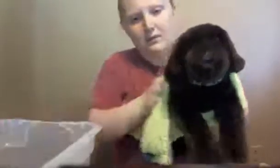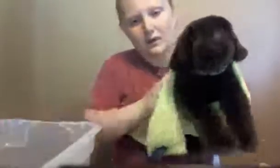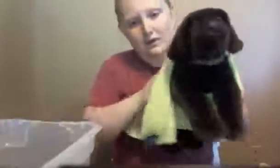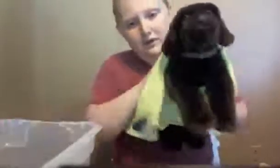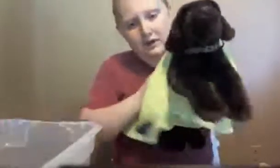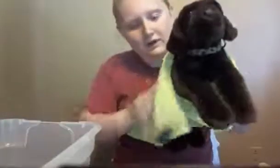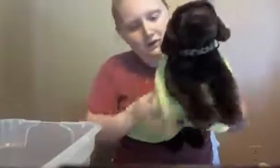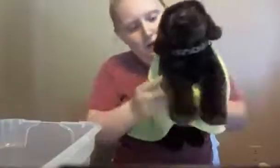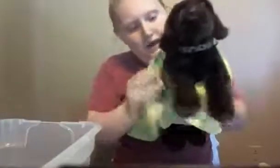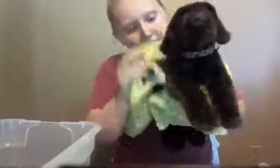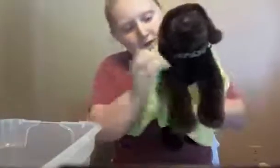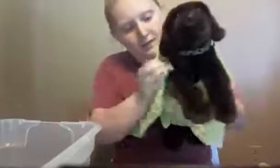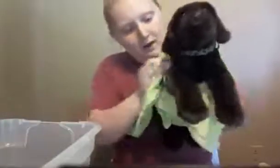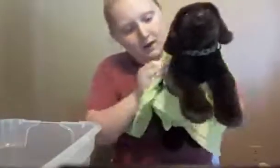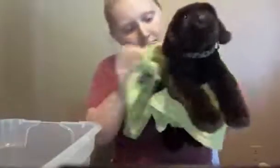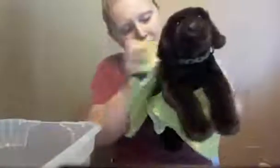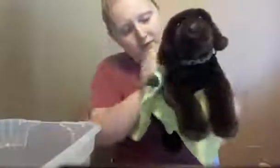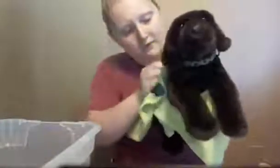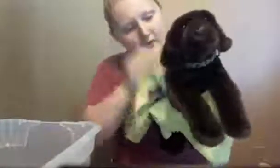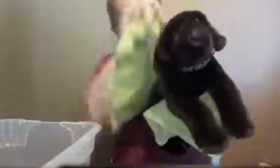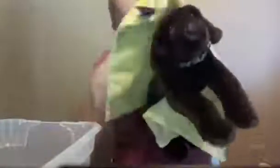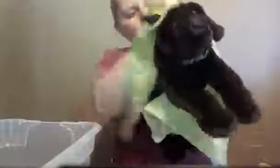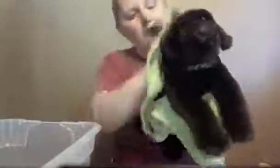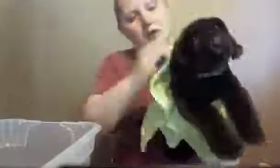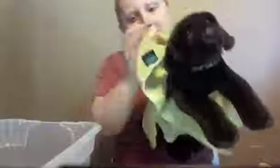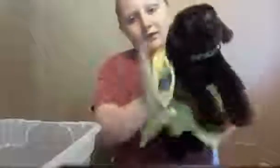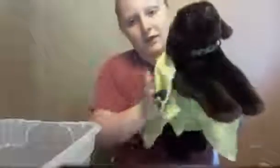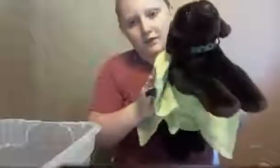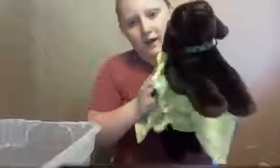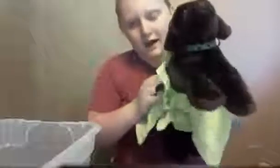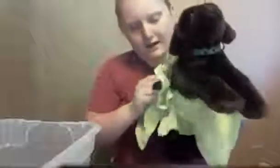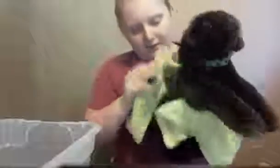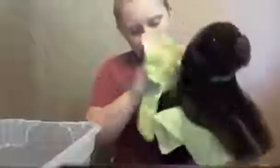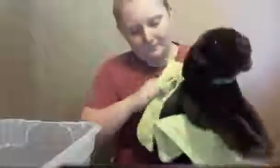We're just gonna dry him off. Dry, dry, dry.